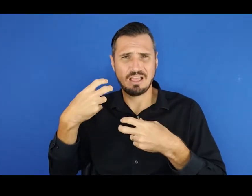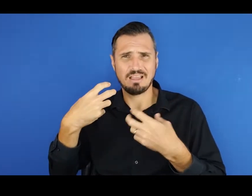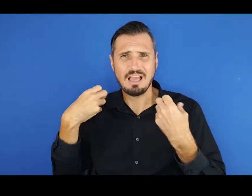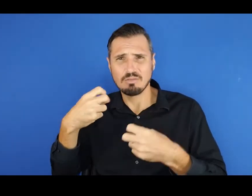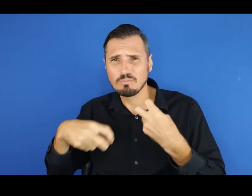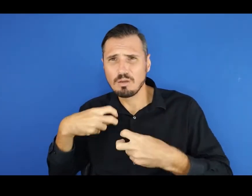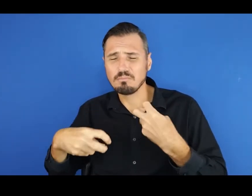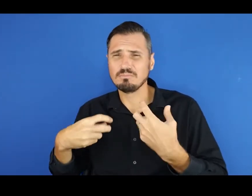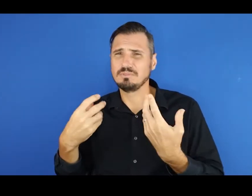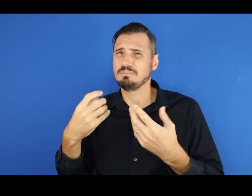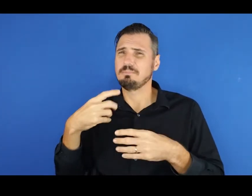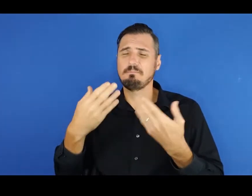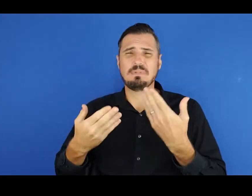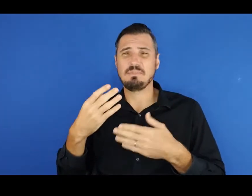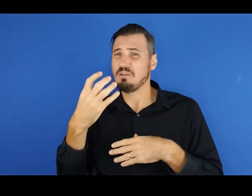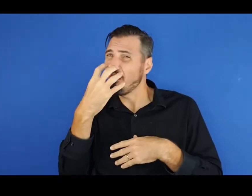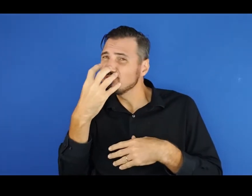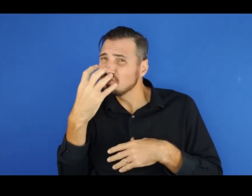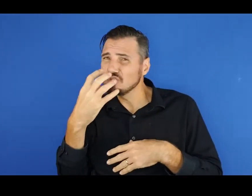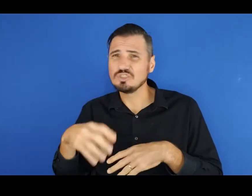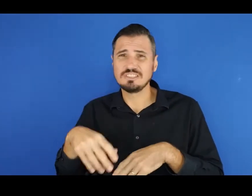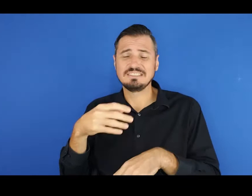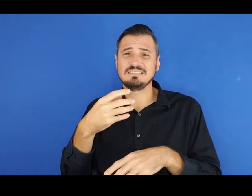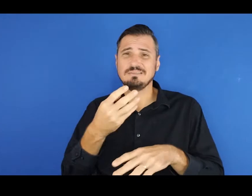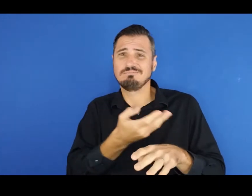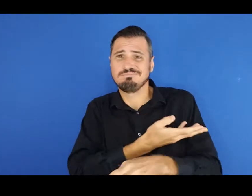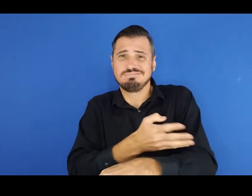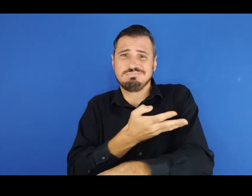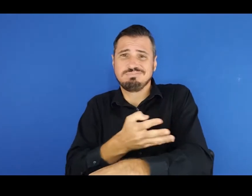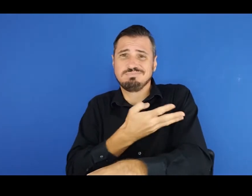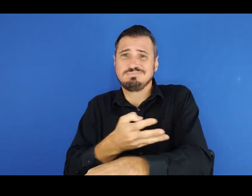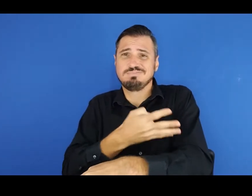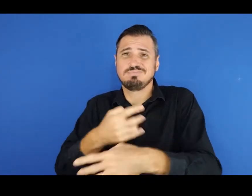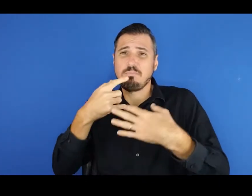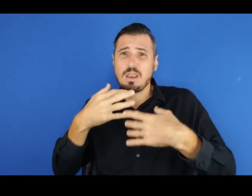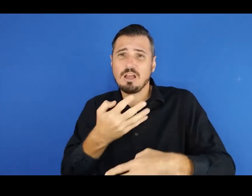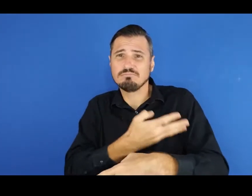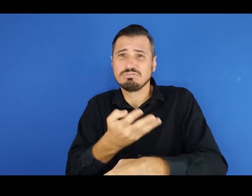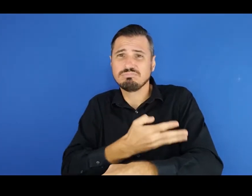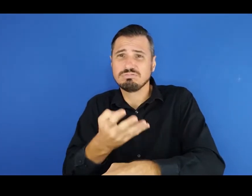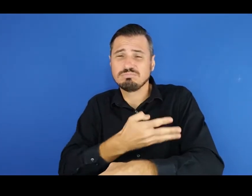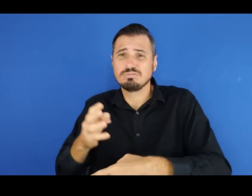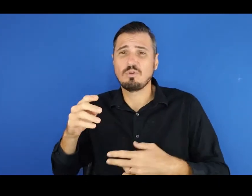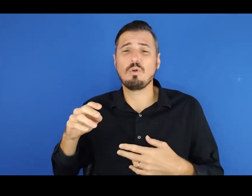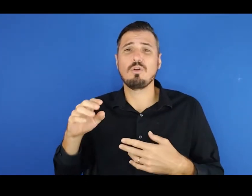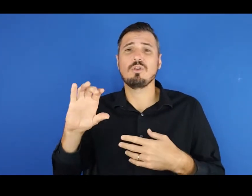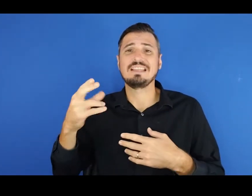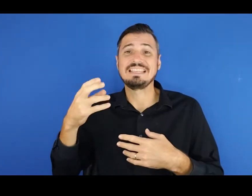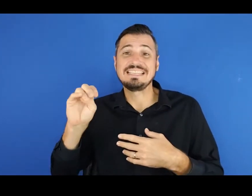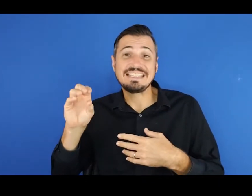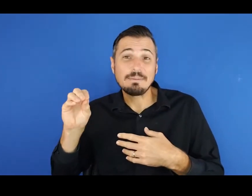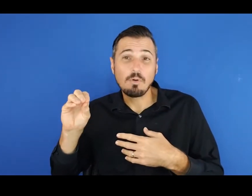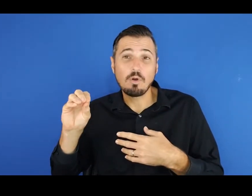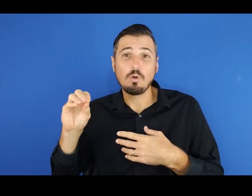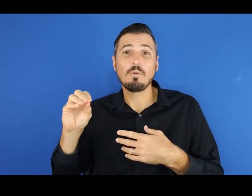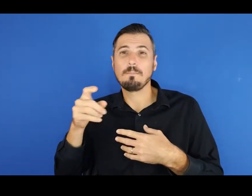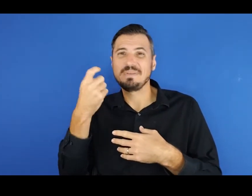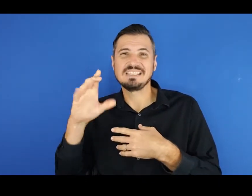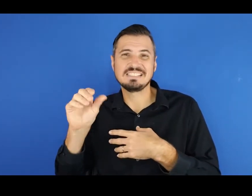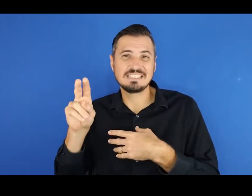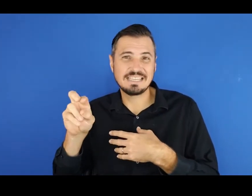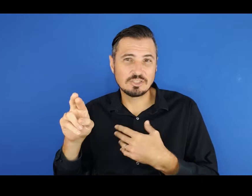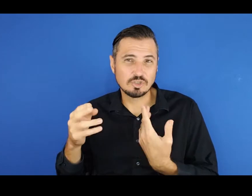on dialysis, or receiving chemotherapy or other infusion therapy; and third, all essential